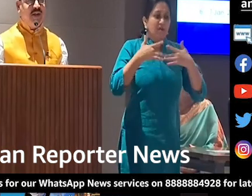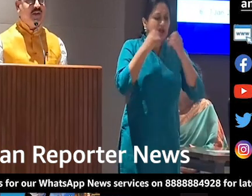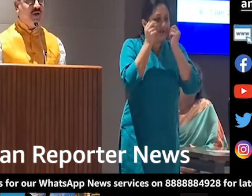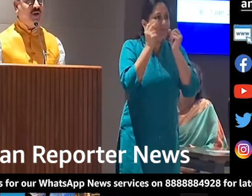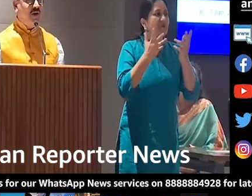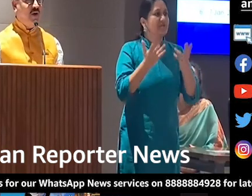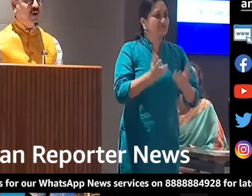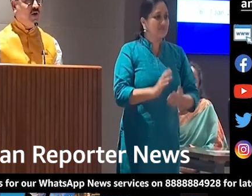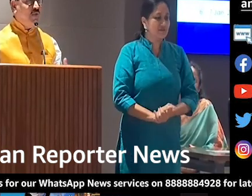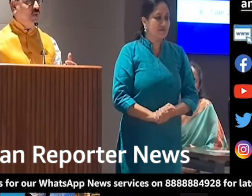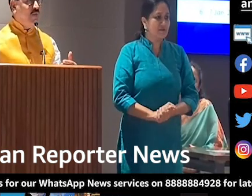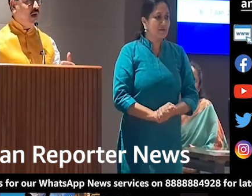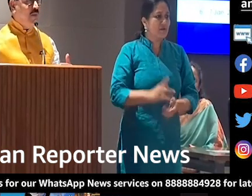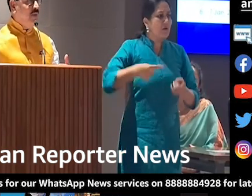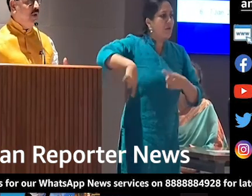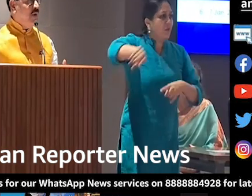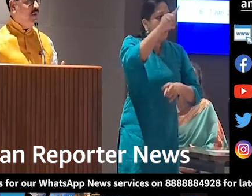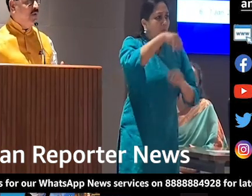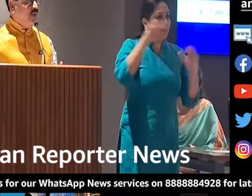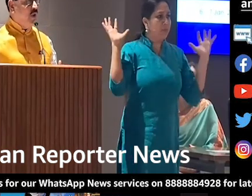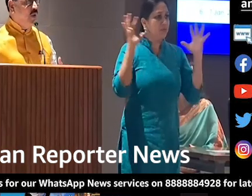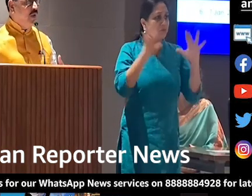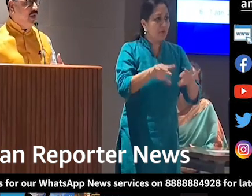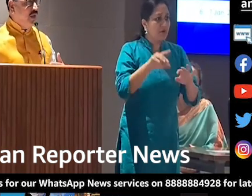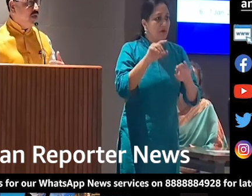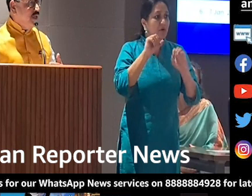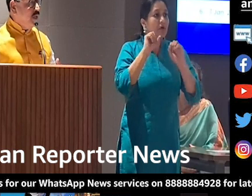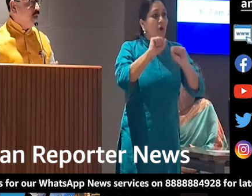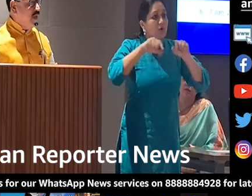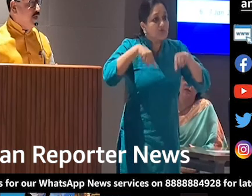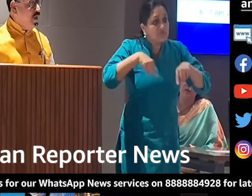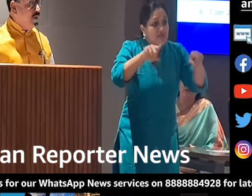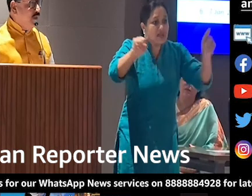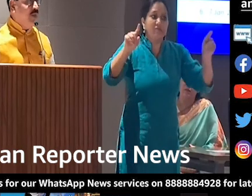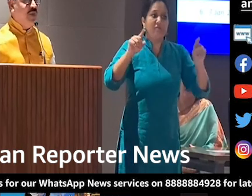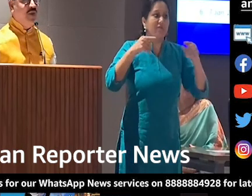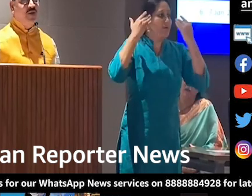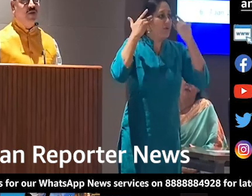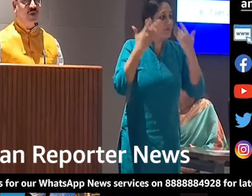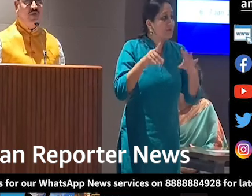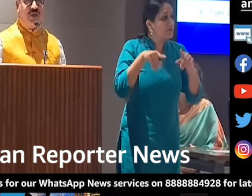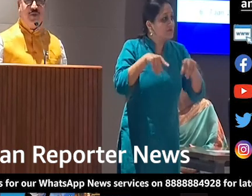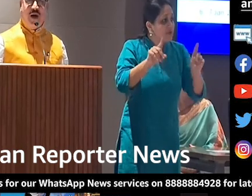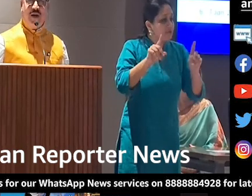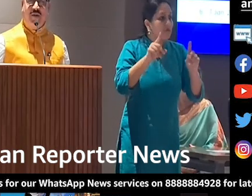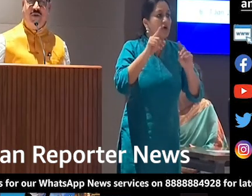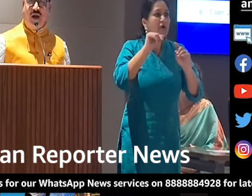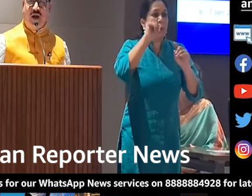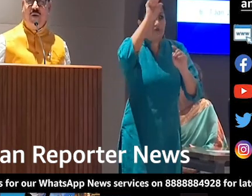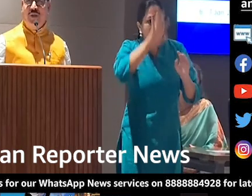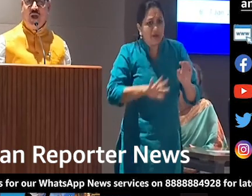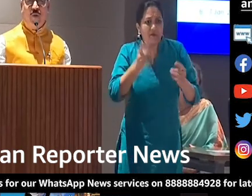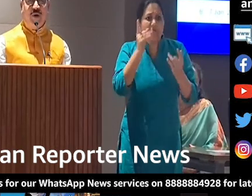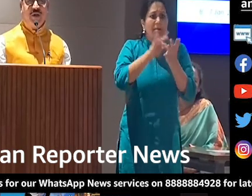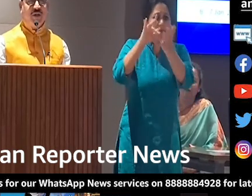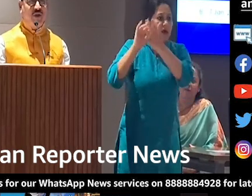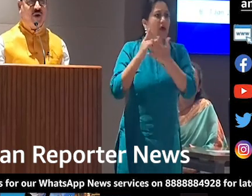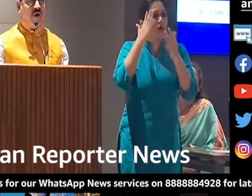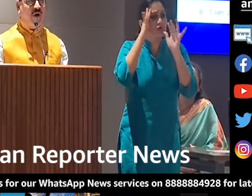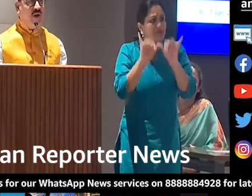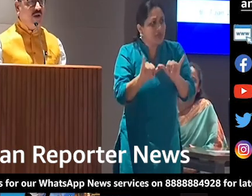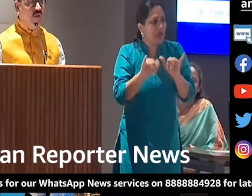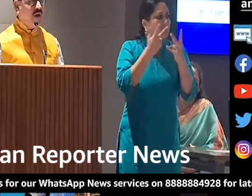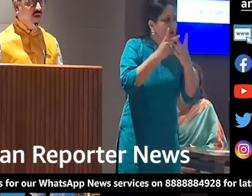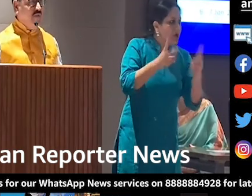surprise that all of you have come here with your own initiatives. I do not know from which part and how the accommodation